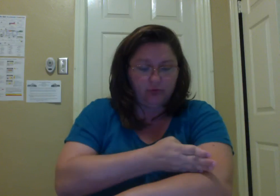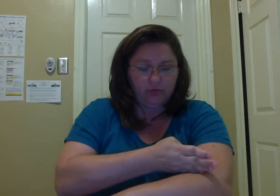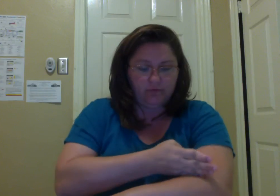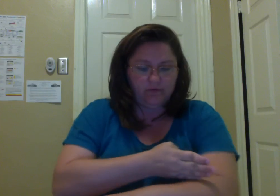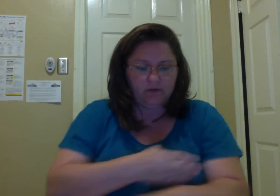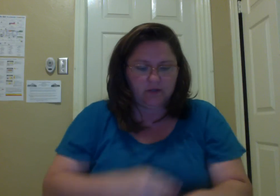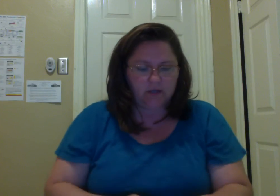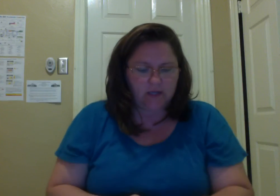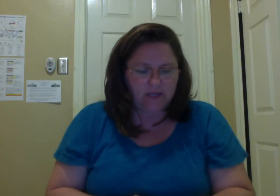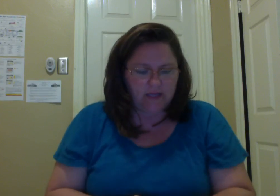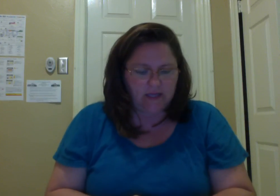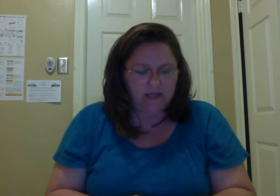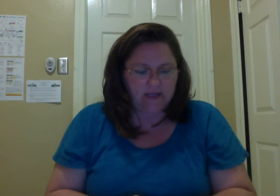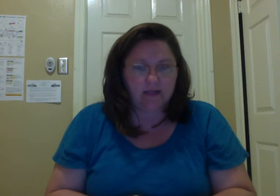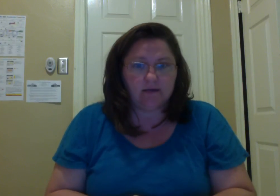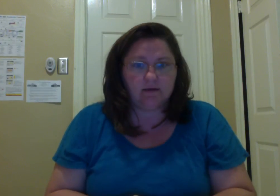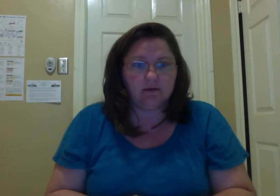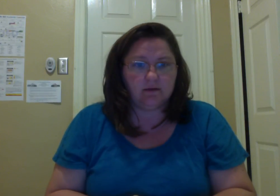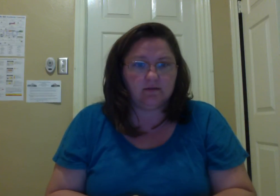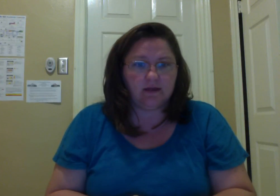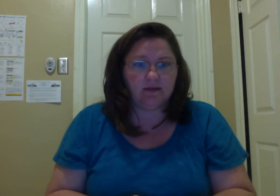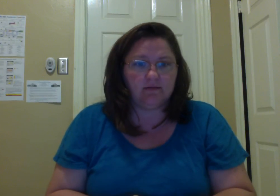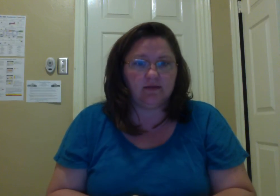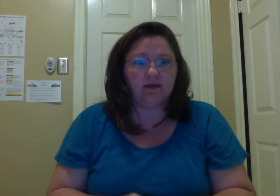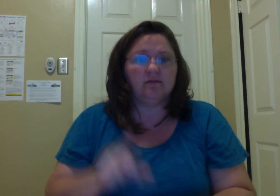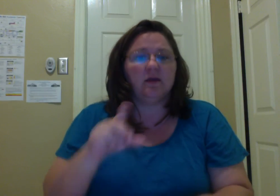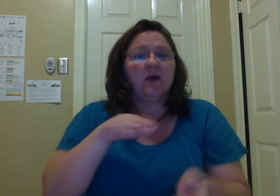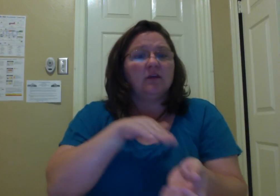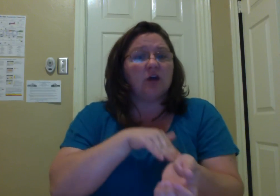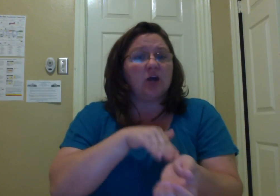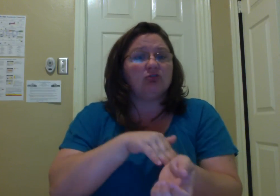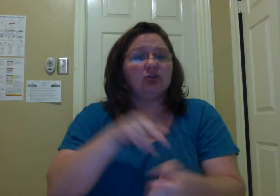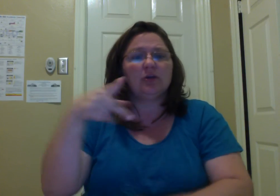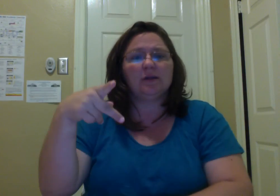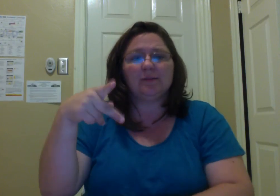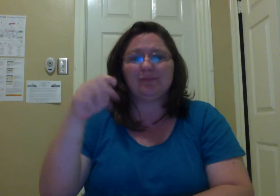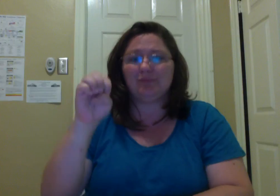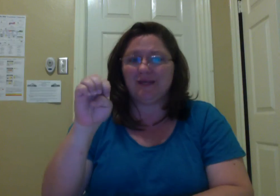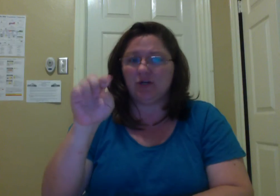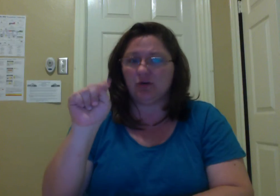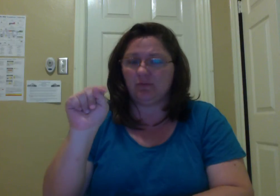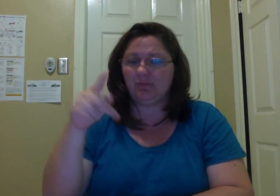improve. And Sally says, Dr. Peters,